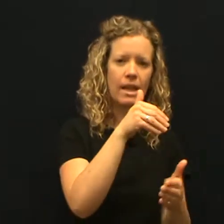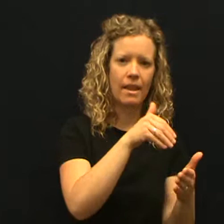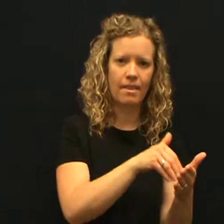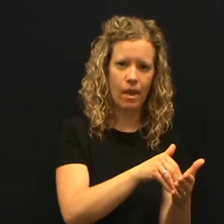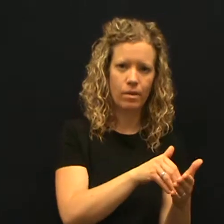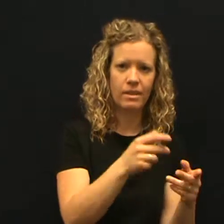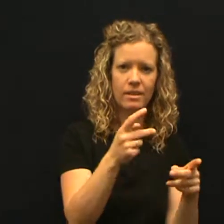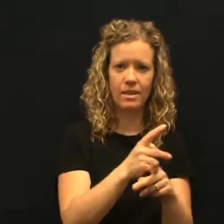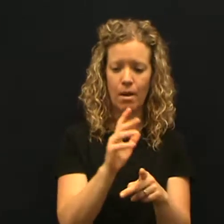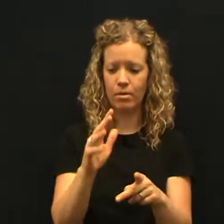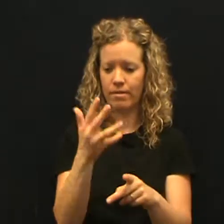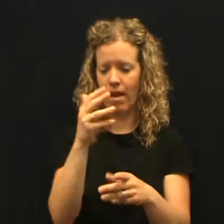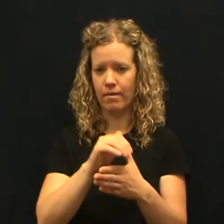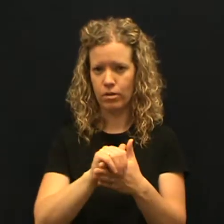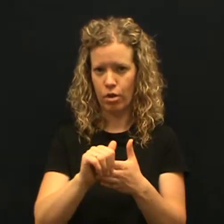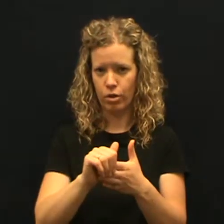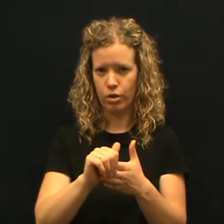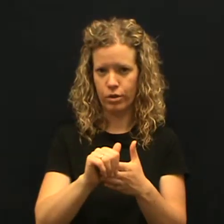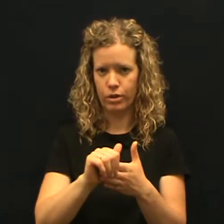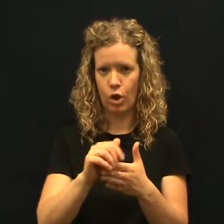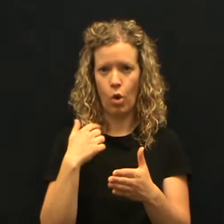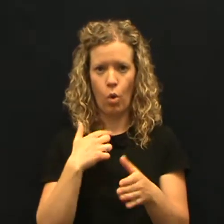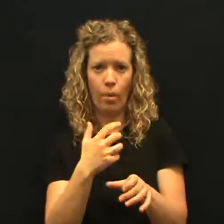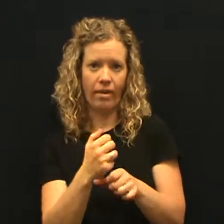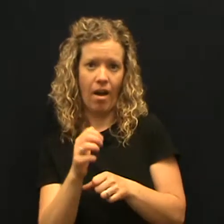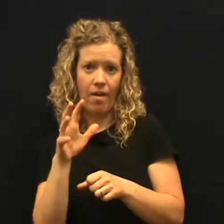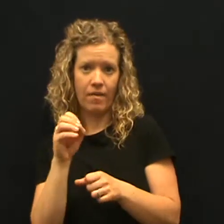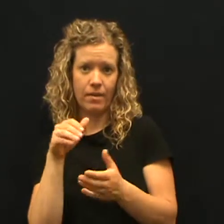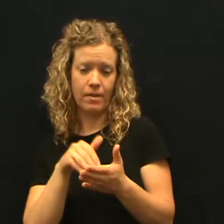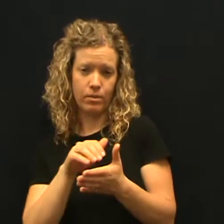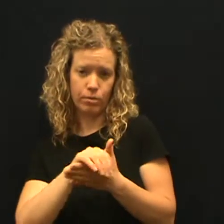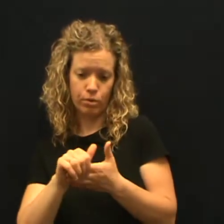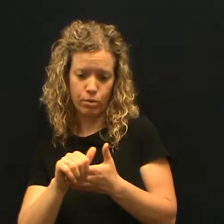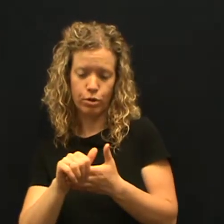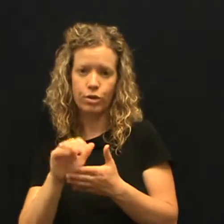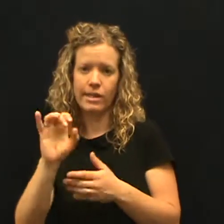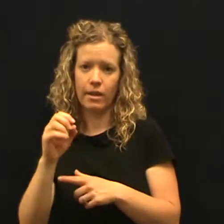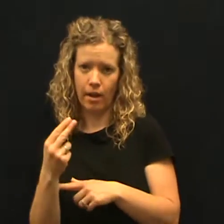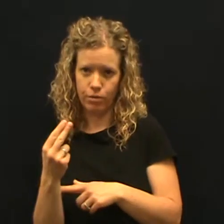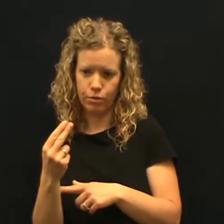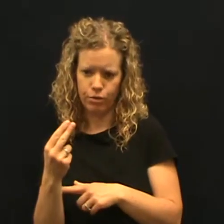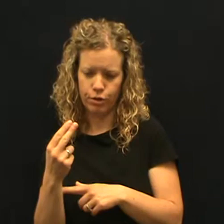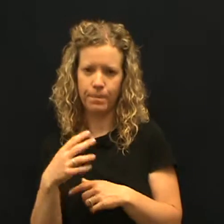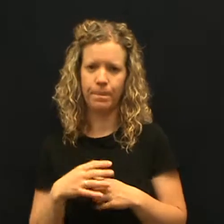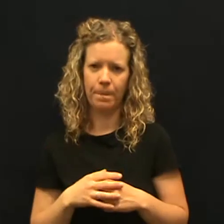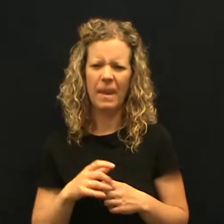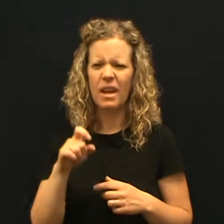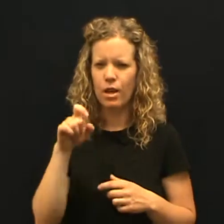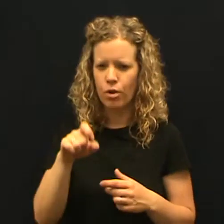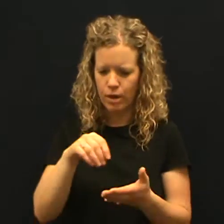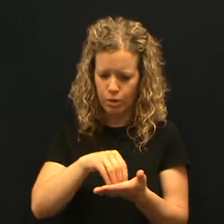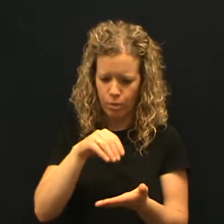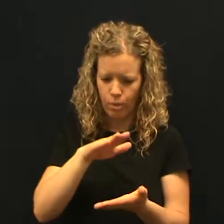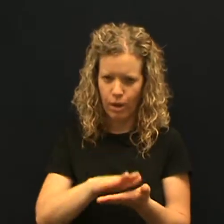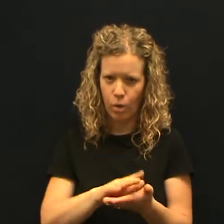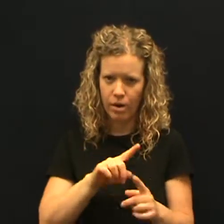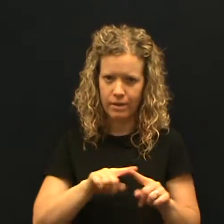we receive $50,000 in cash, and now we have to record another type of stock. So we credit preferred